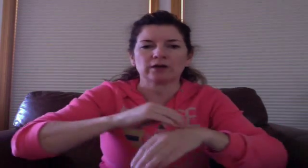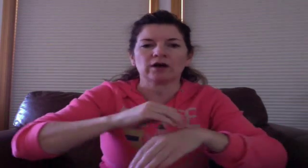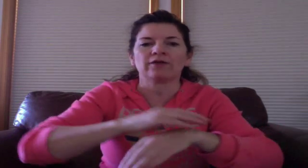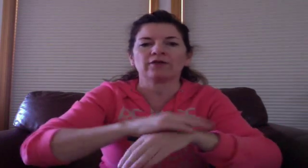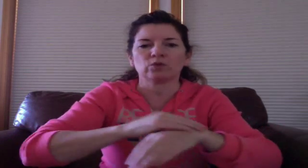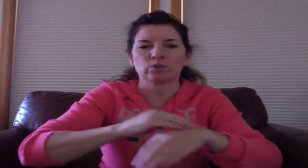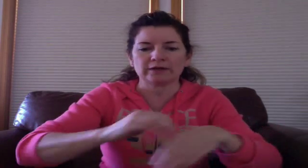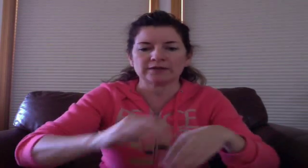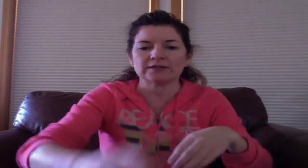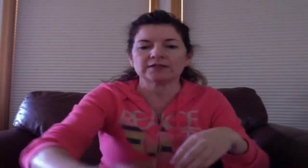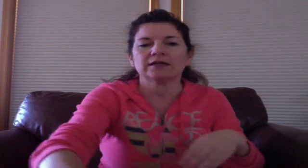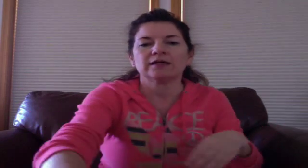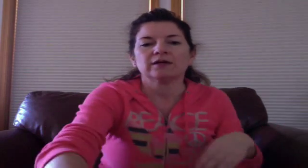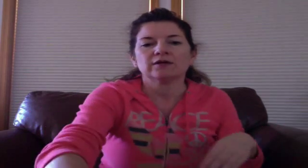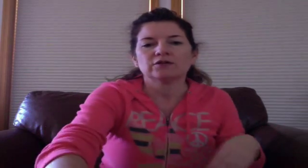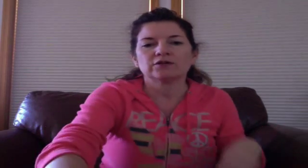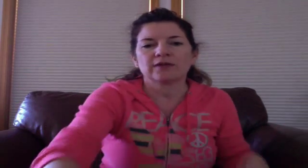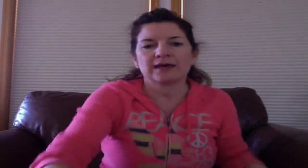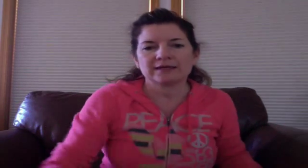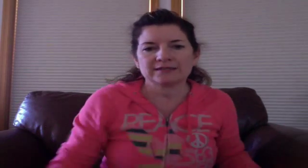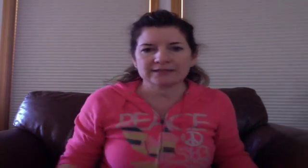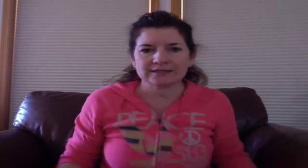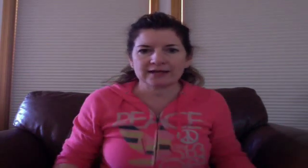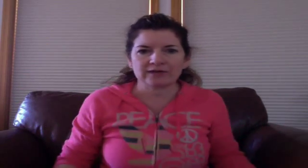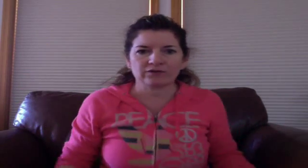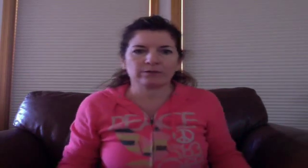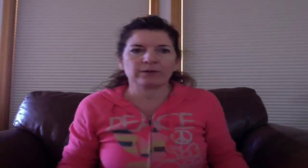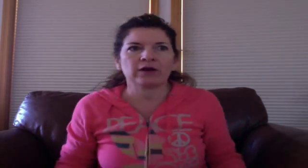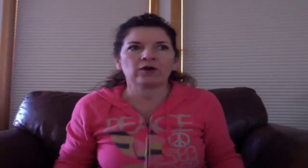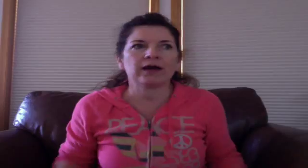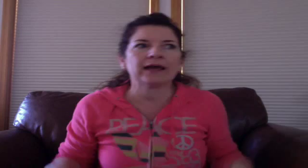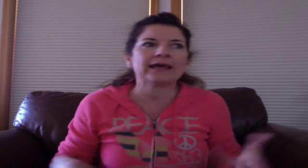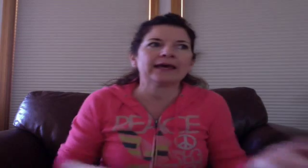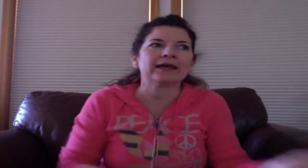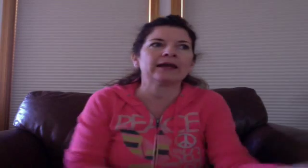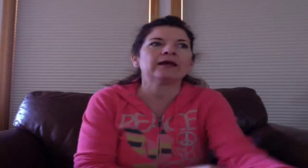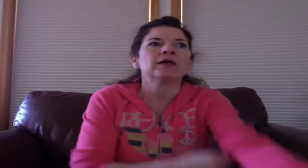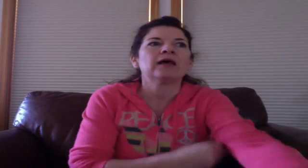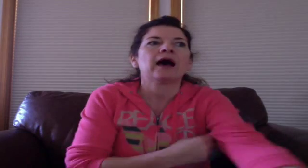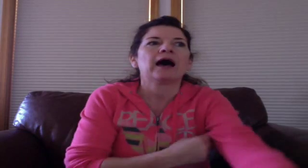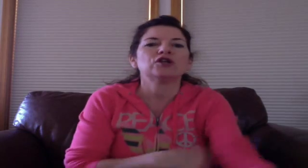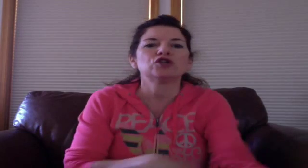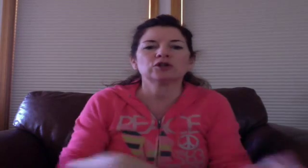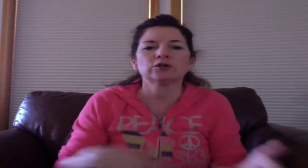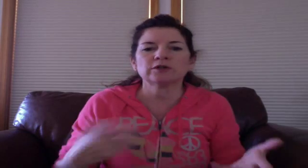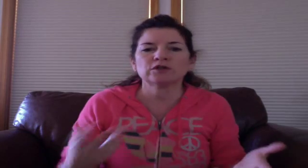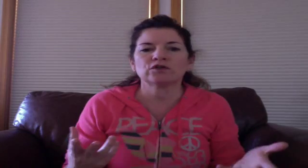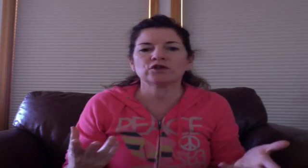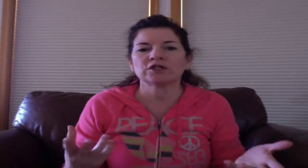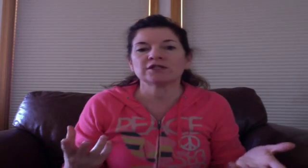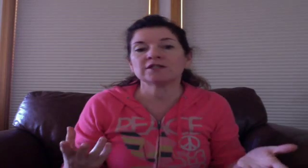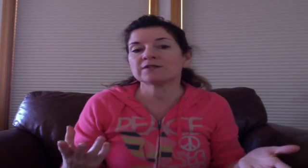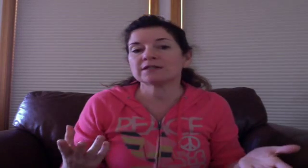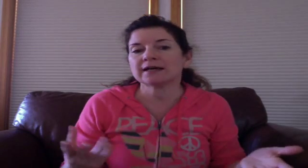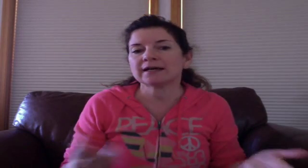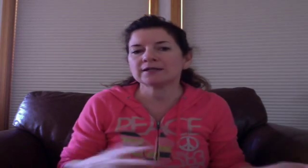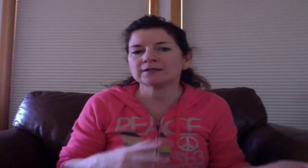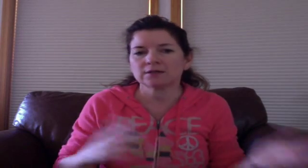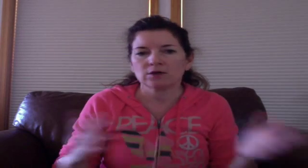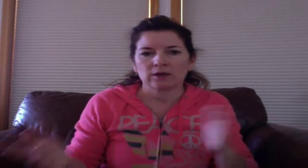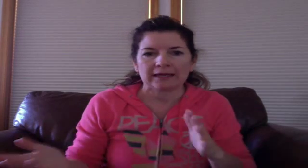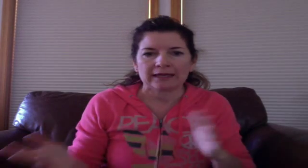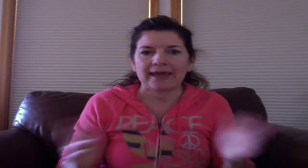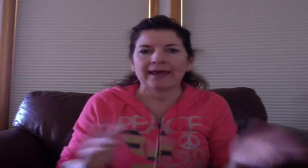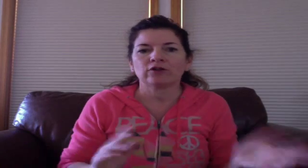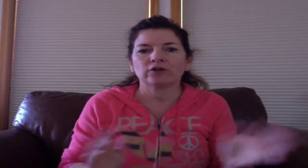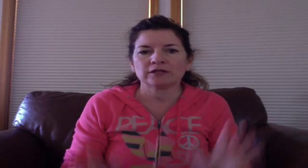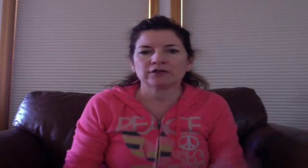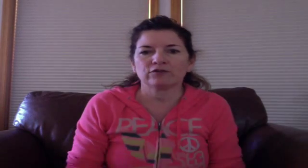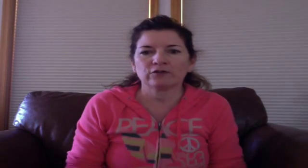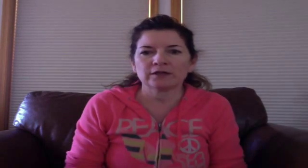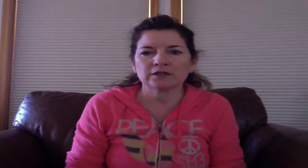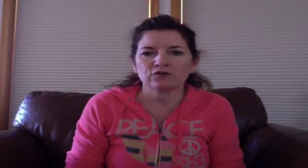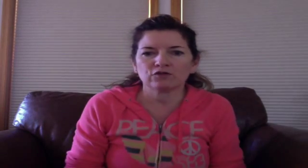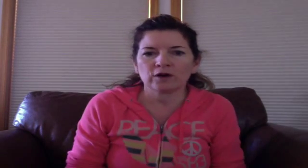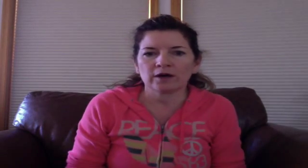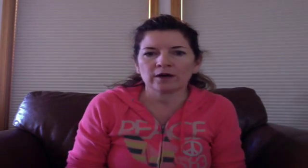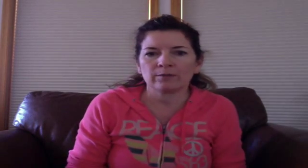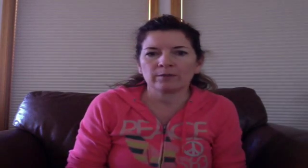on their wrist. So that is the sign for bear. Again, children's versions of signs can look different from